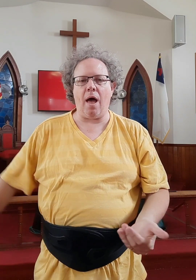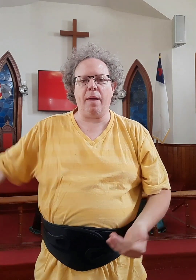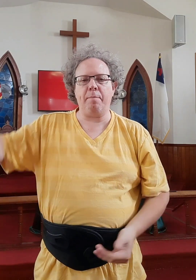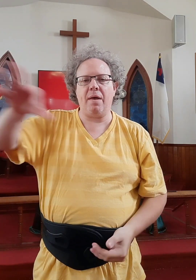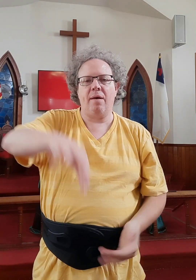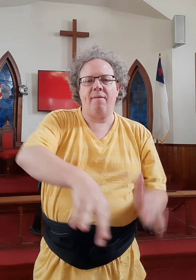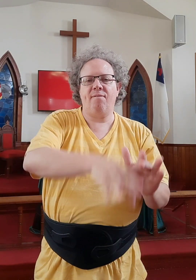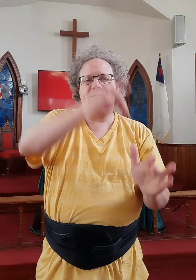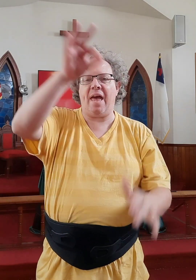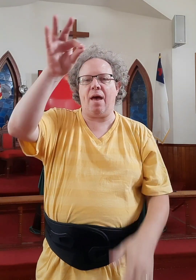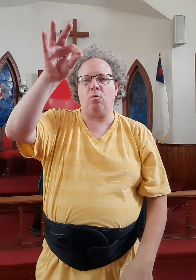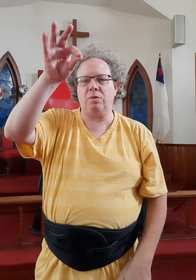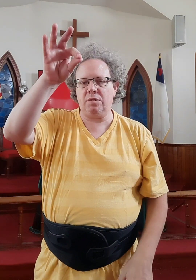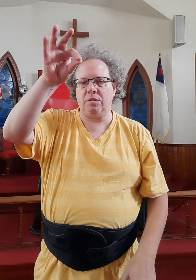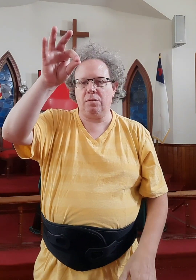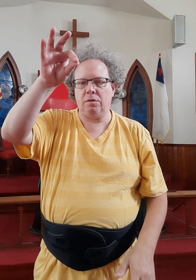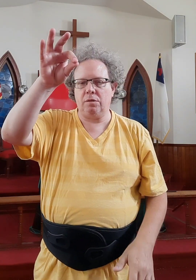I'm found.